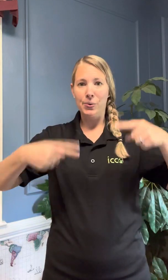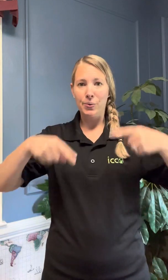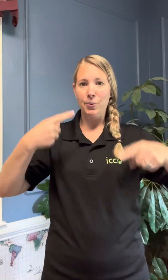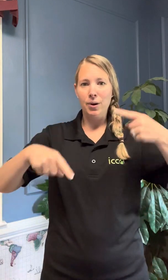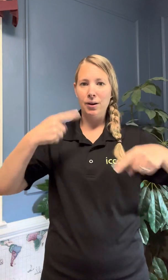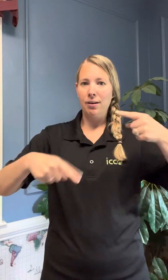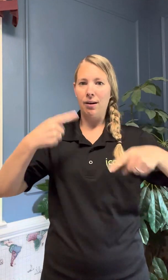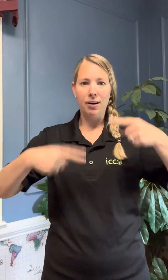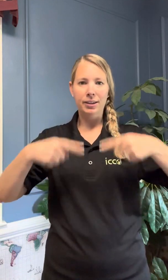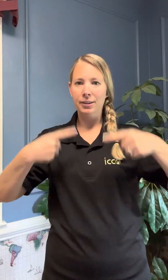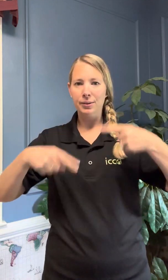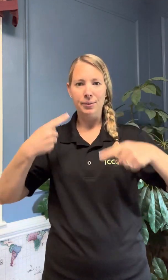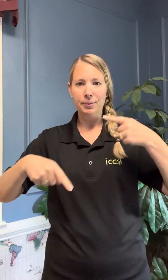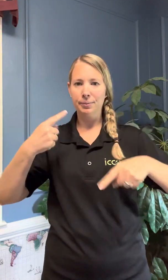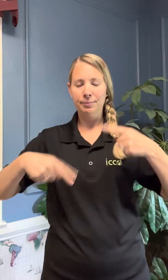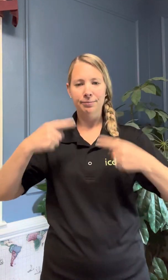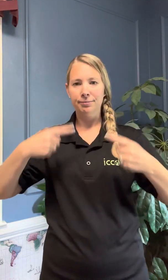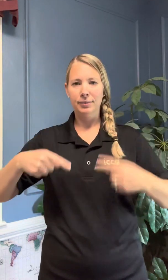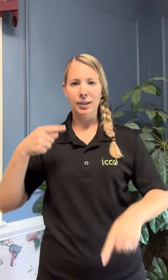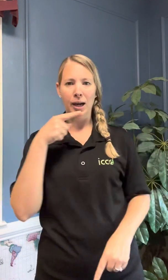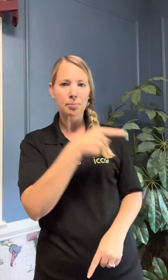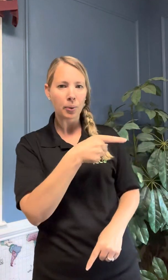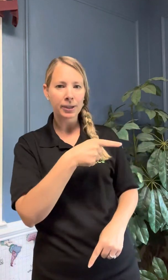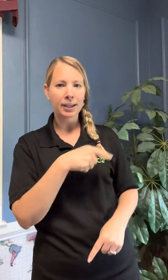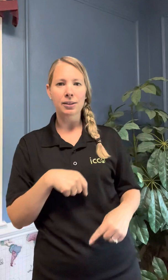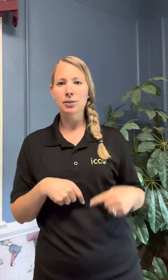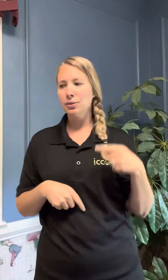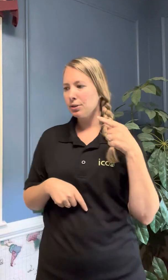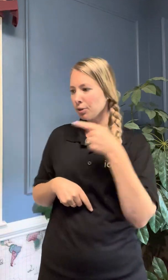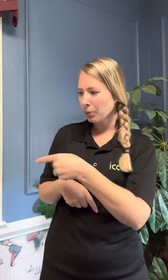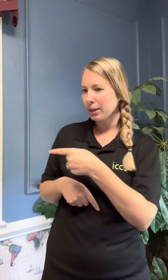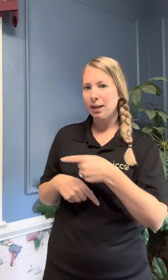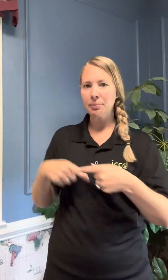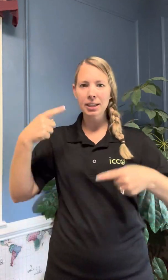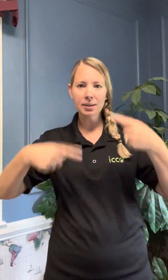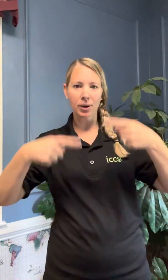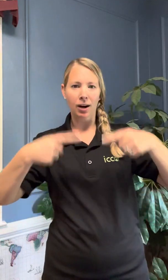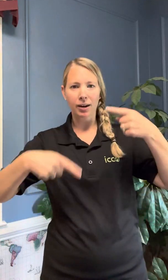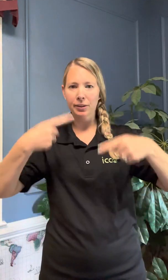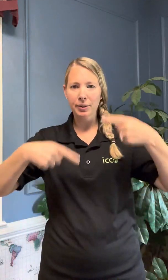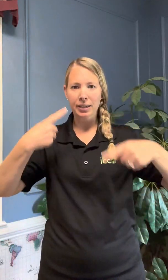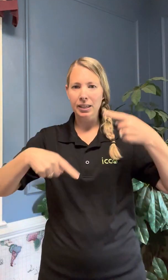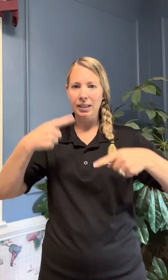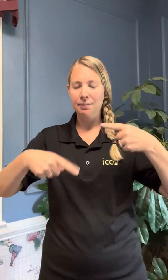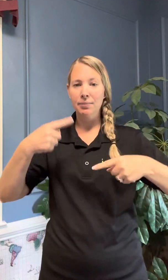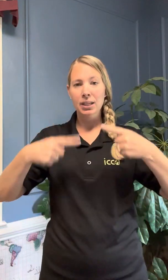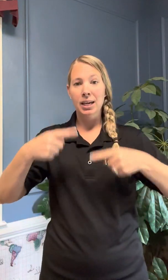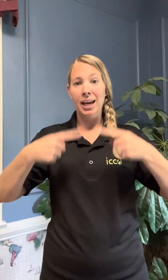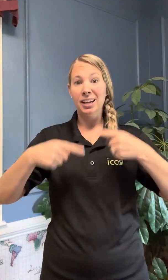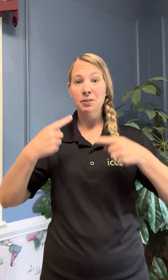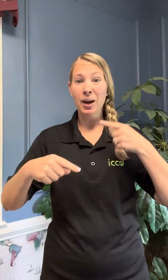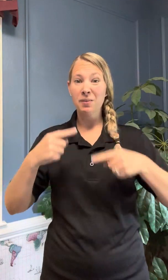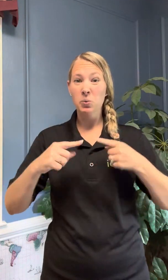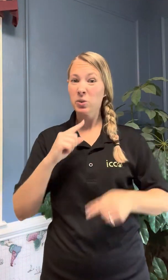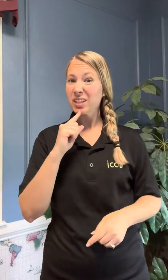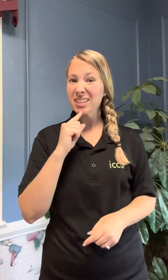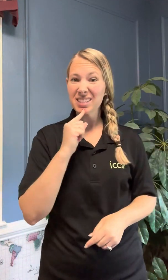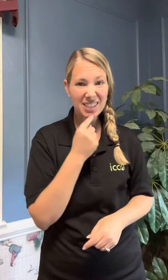argue, argue. I'm pointing at you, you're pointing at me, we're arguing. And if you have a really